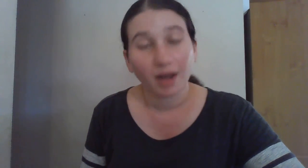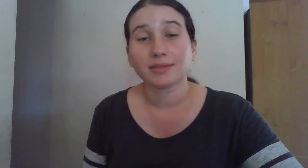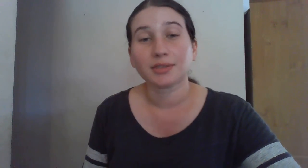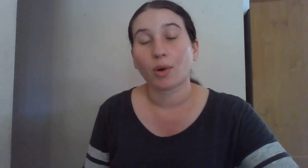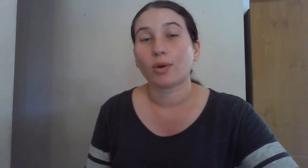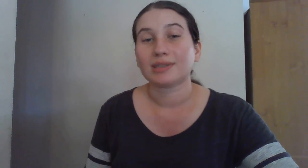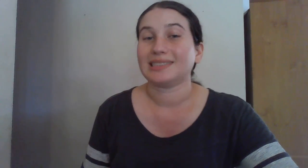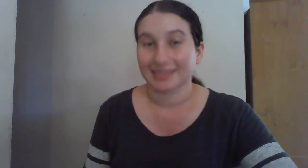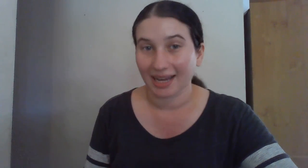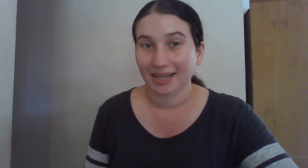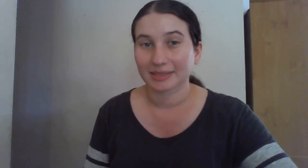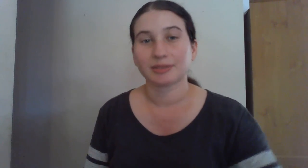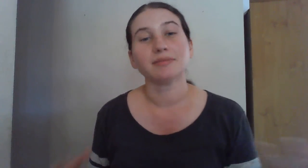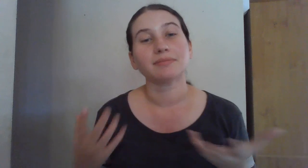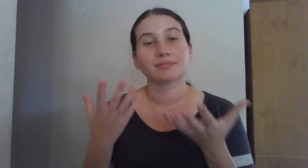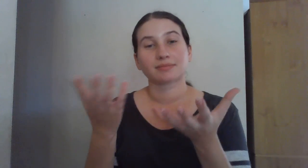Want or desire.